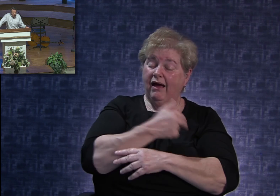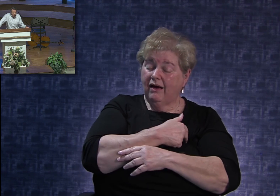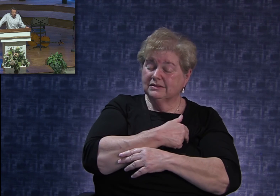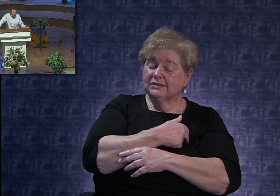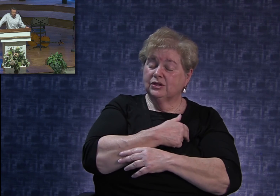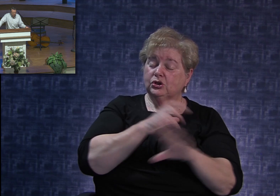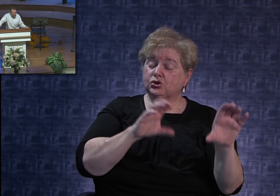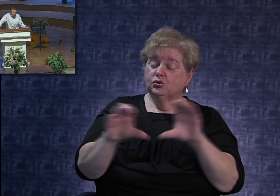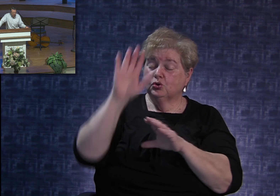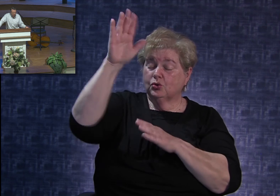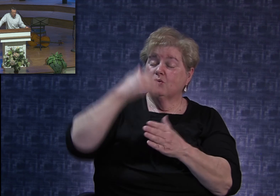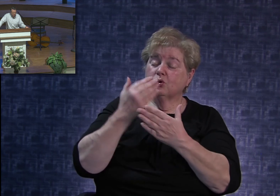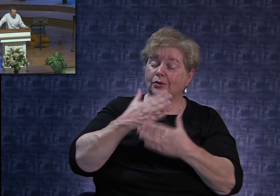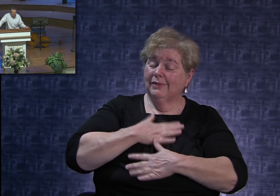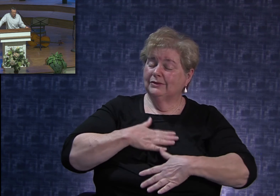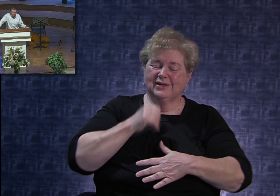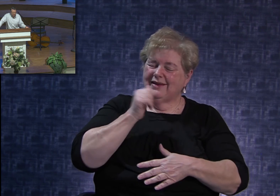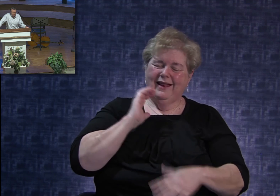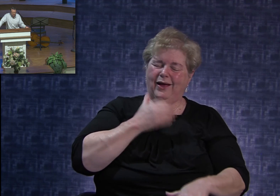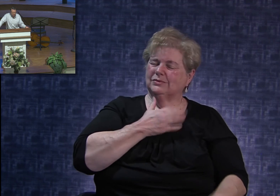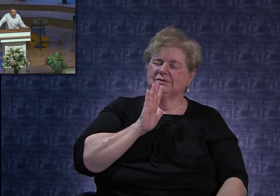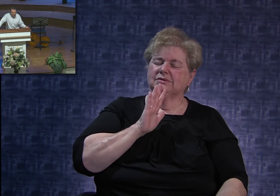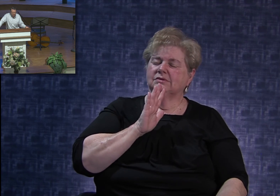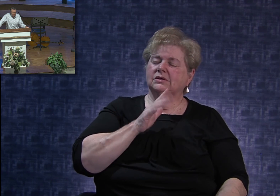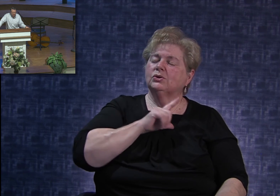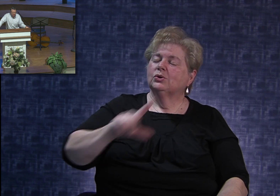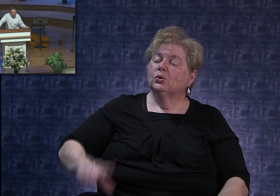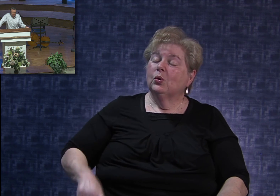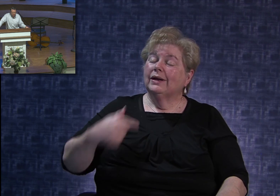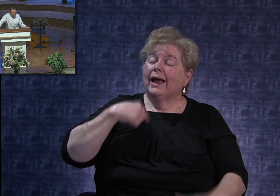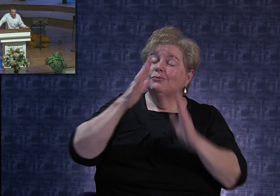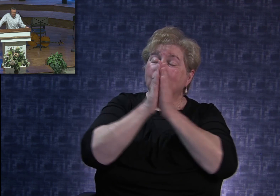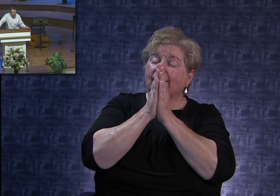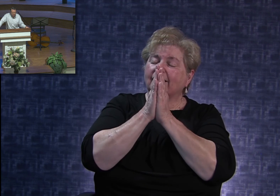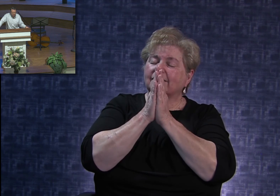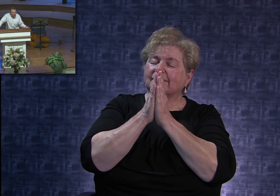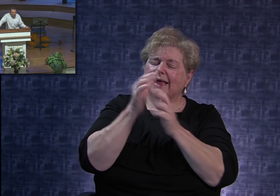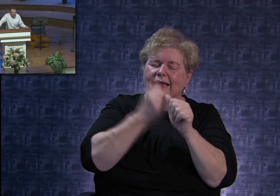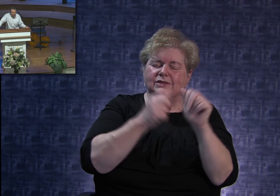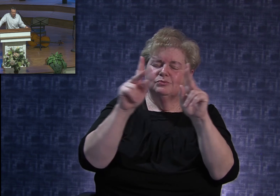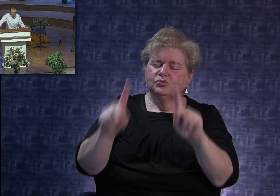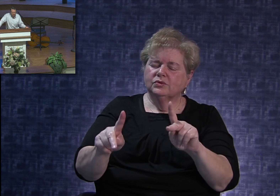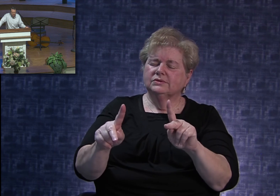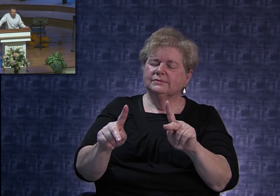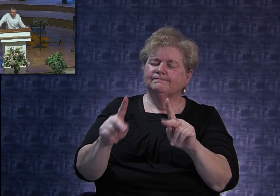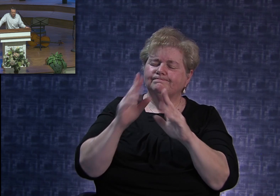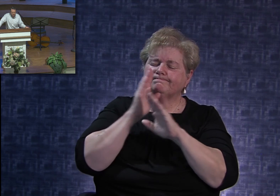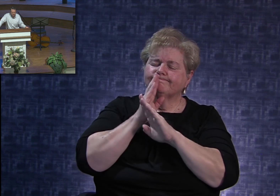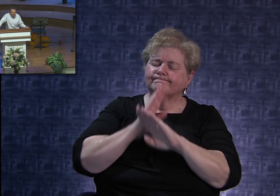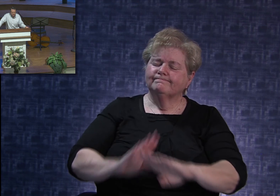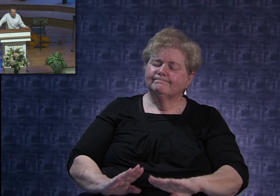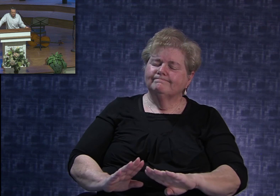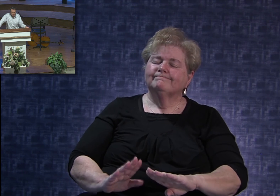for your own good pleasure, not ours. And so, Lord, I pray that as each one of us quiet our hearts before you this morning, that we would